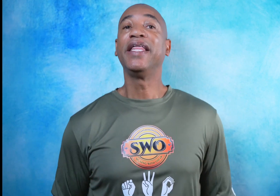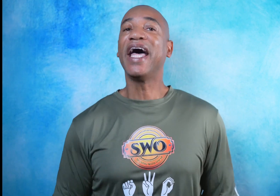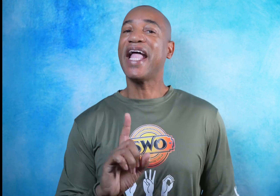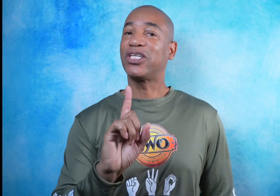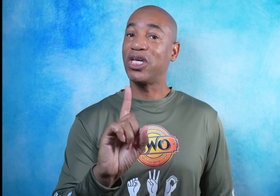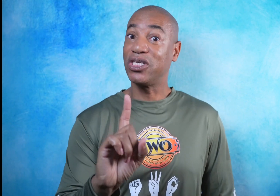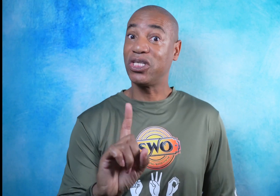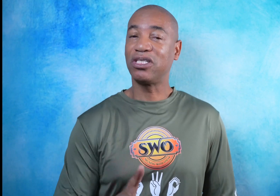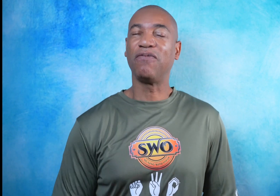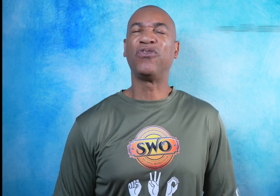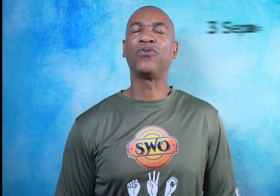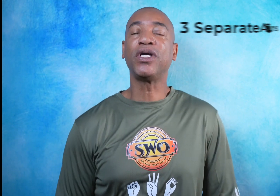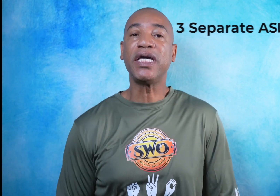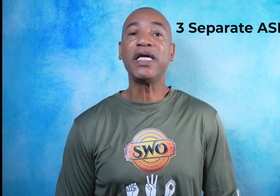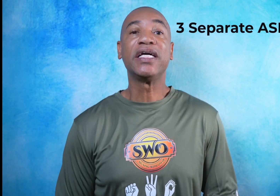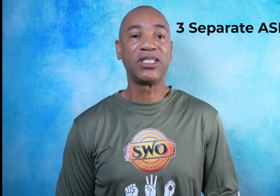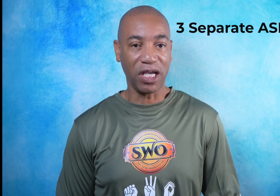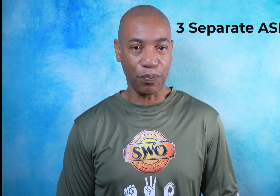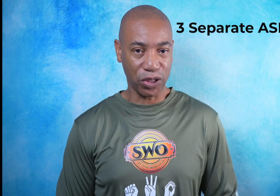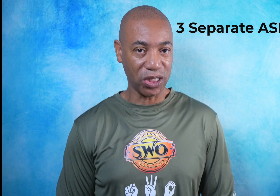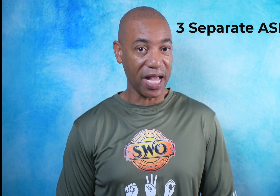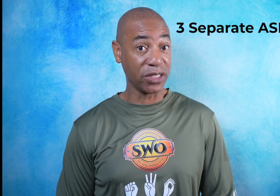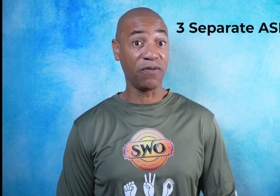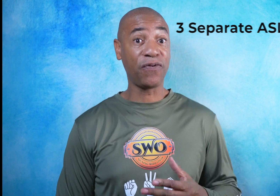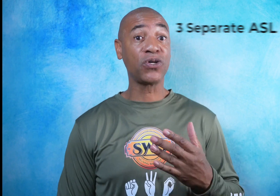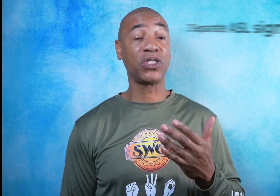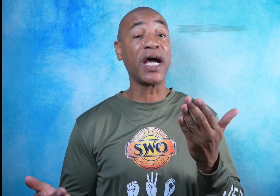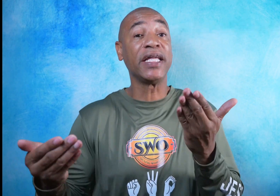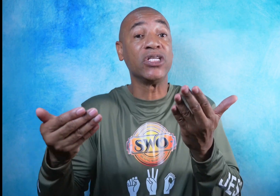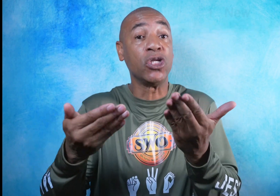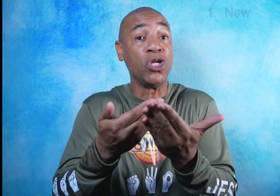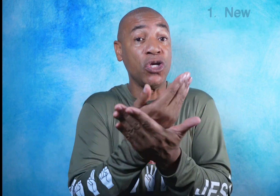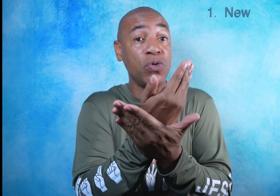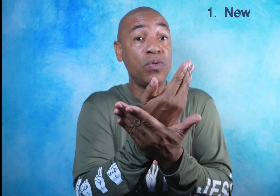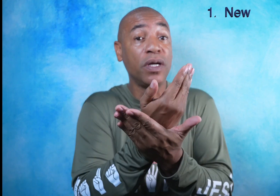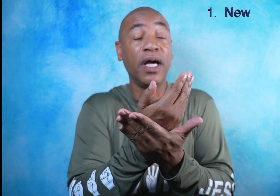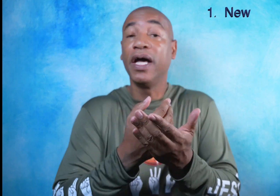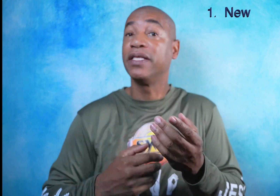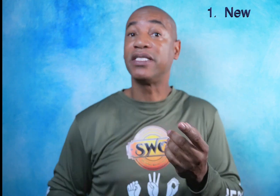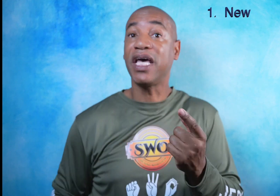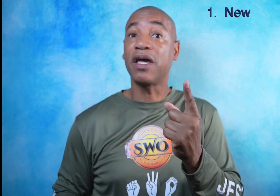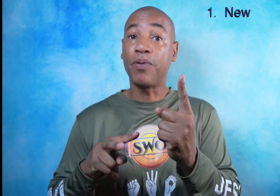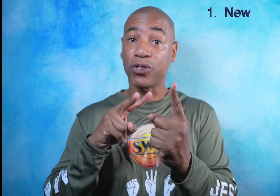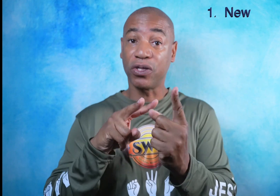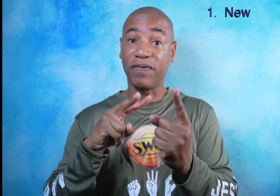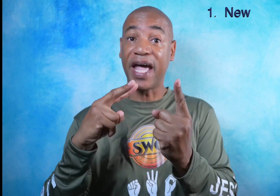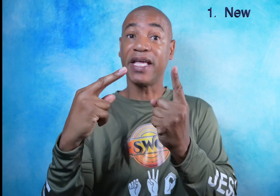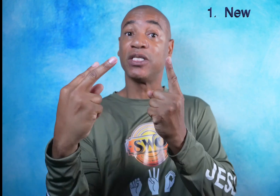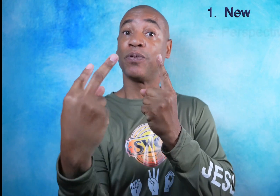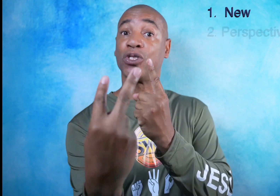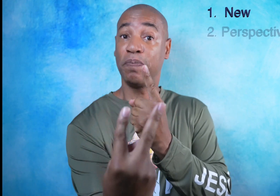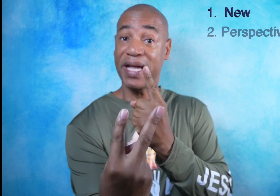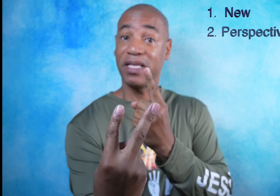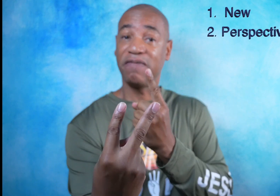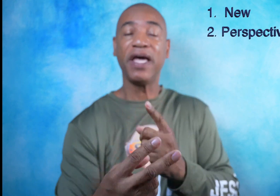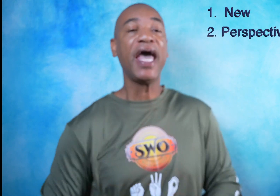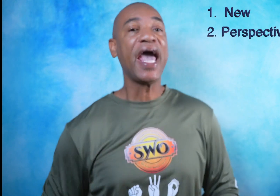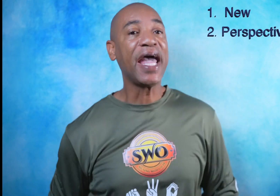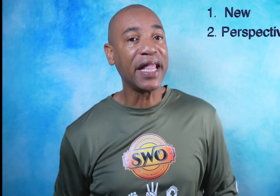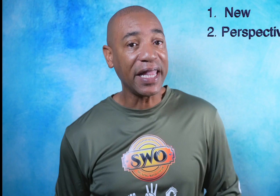that actually consists of three separate signs. The first sign is new. The second portion of that is perspective, and the